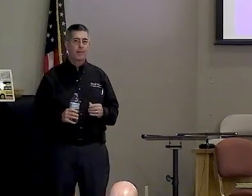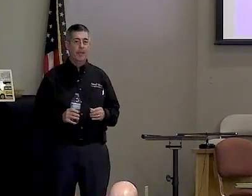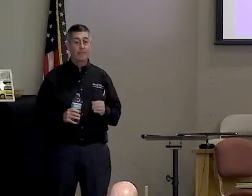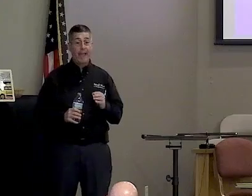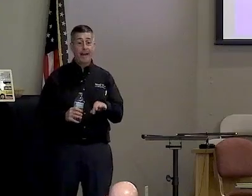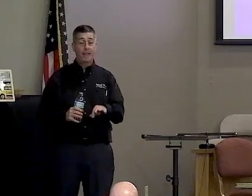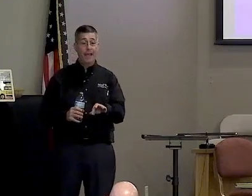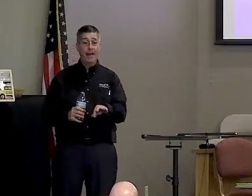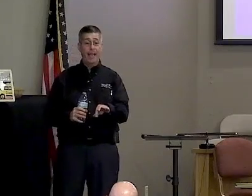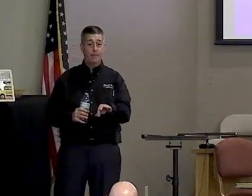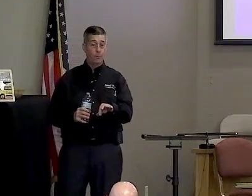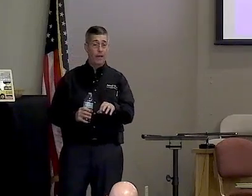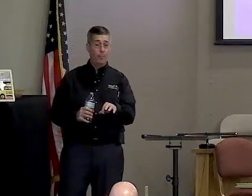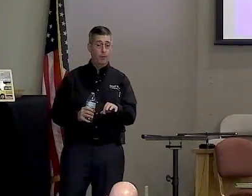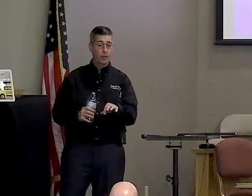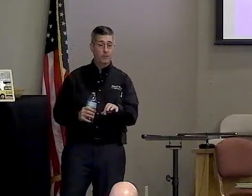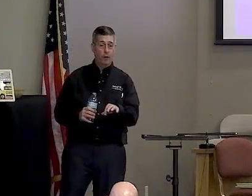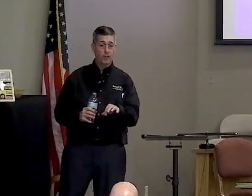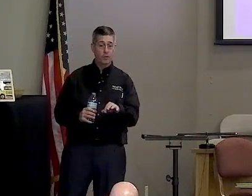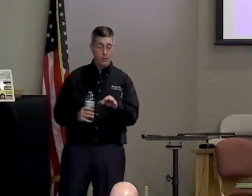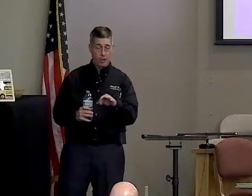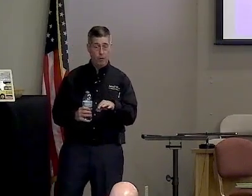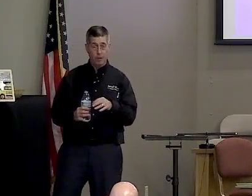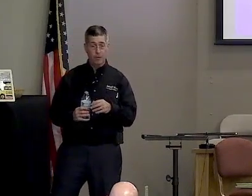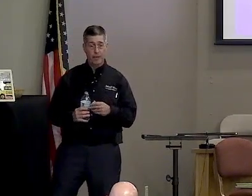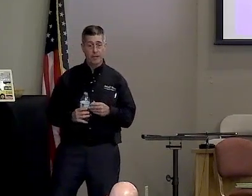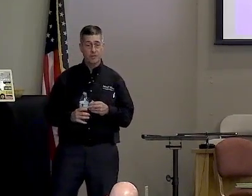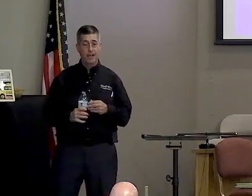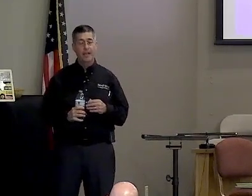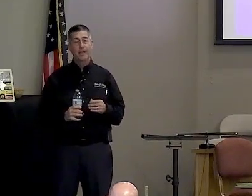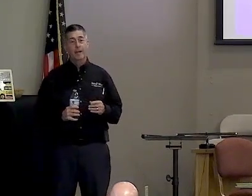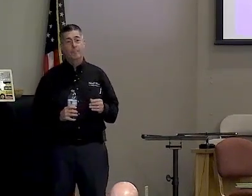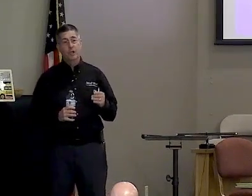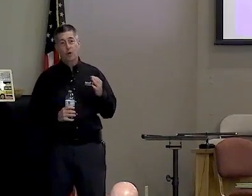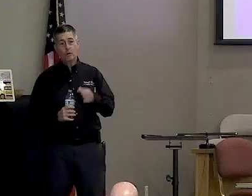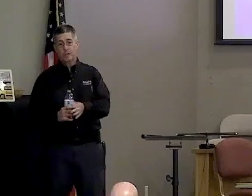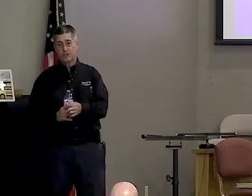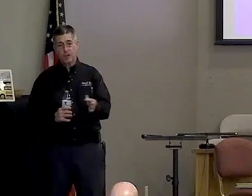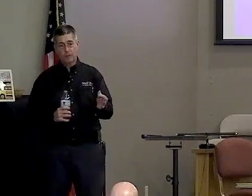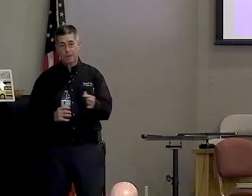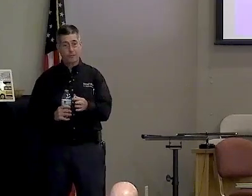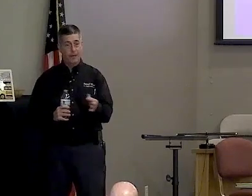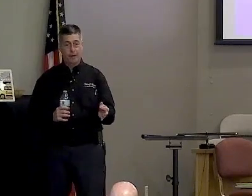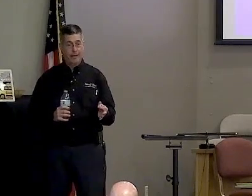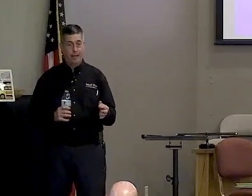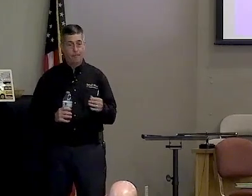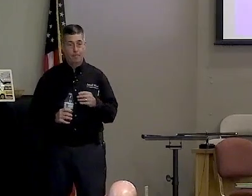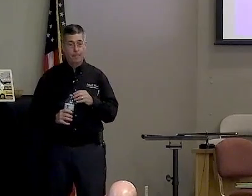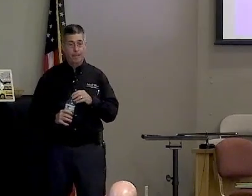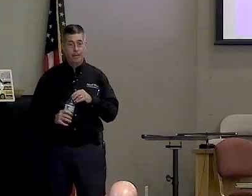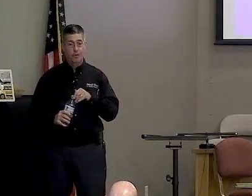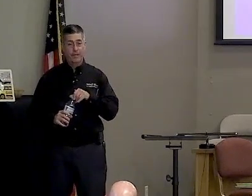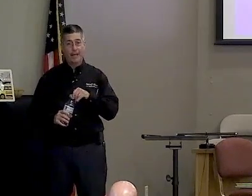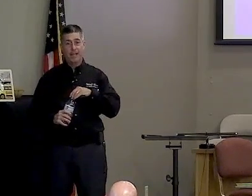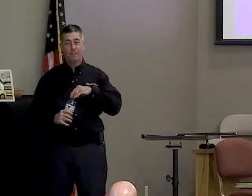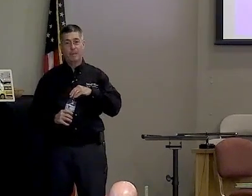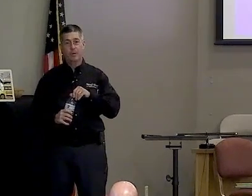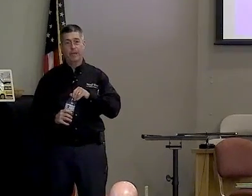That I haven't read up on as far as with the cochlear, because cochlear is its own little thing right now. You've got deaf people that,